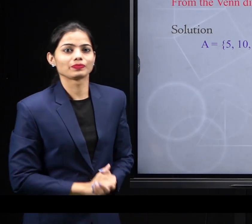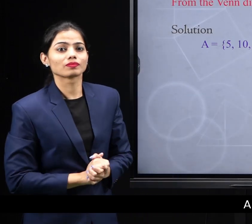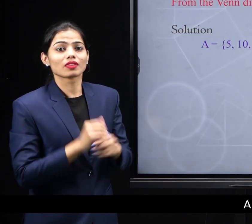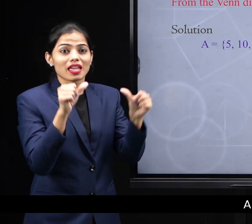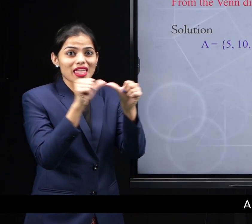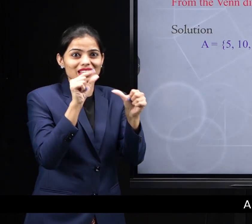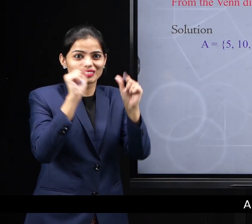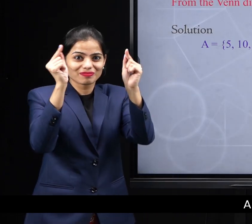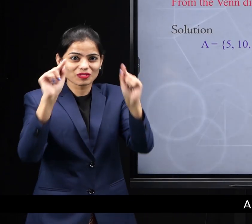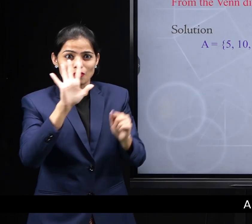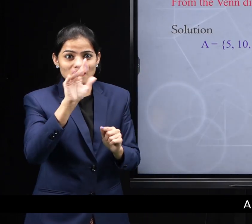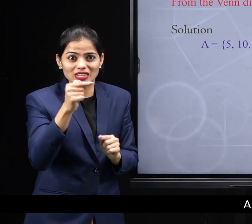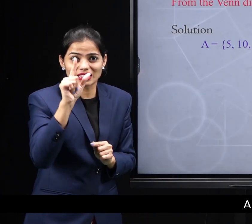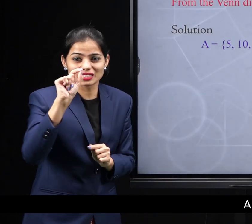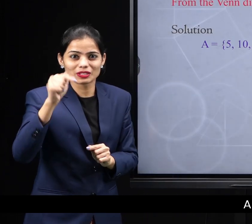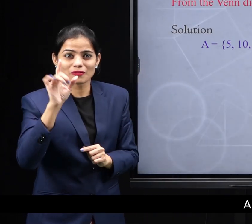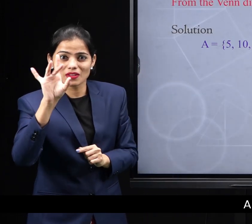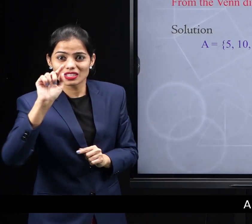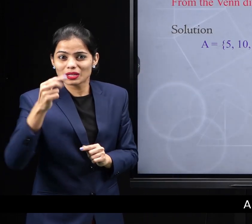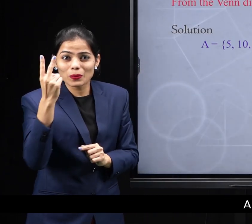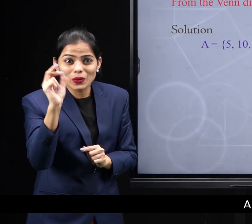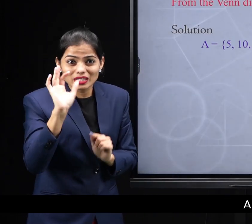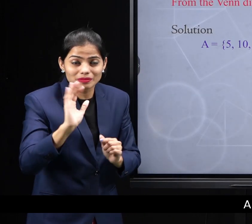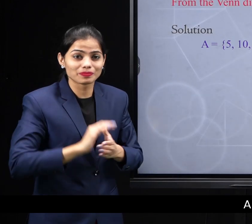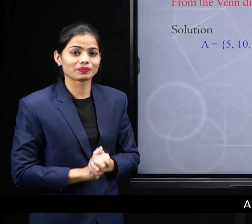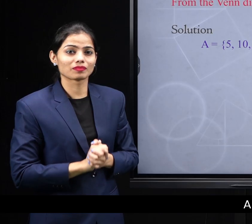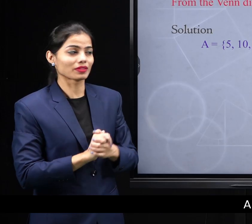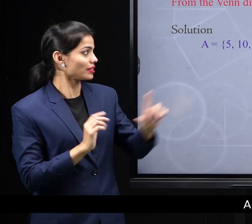A is equals to 5, 10, 15 and 20.